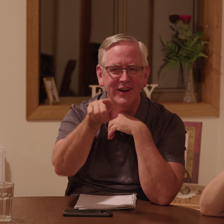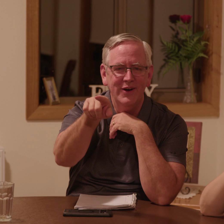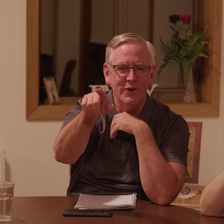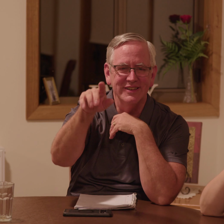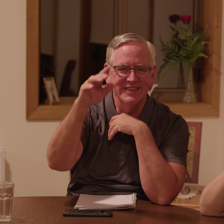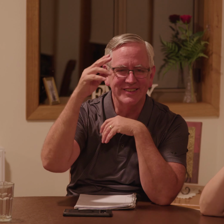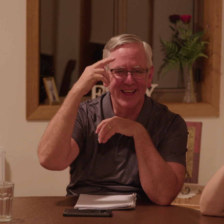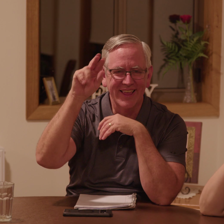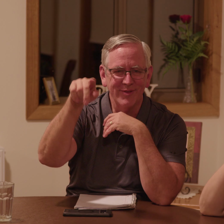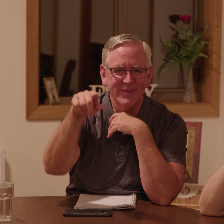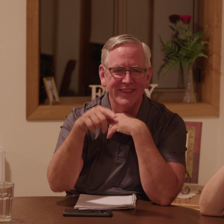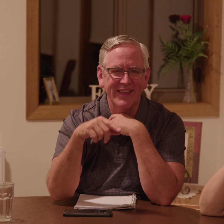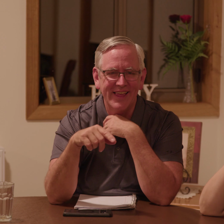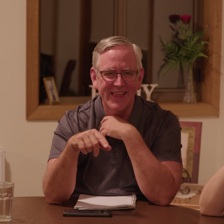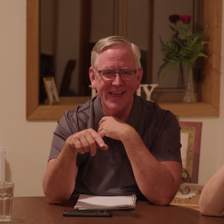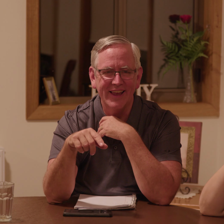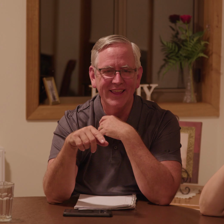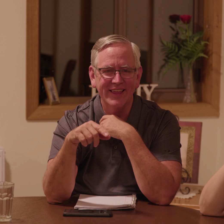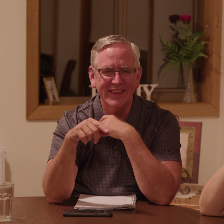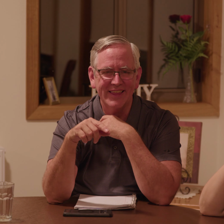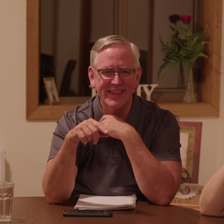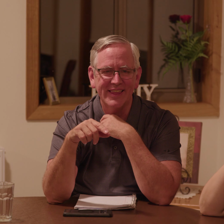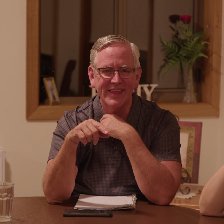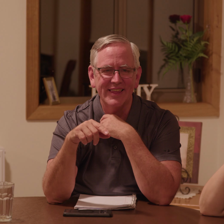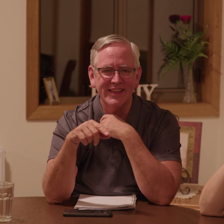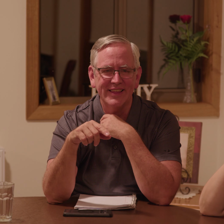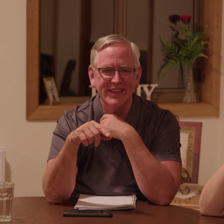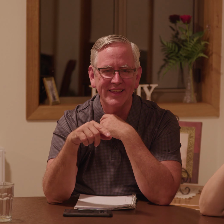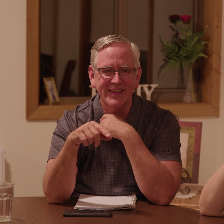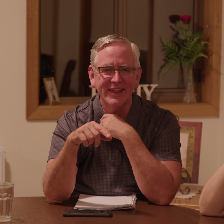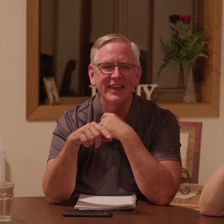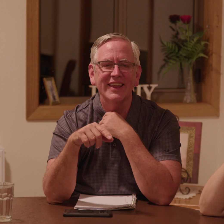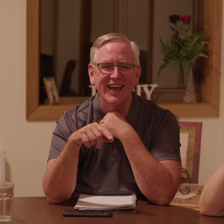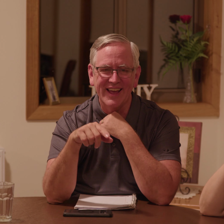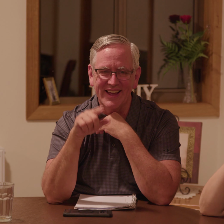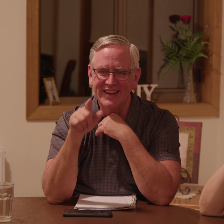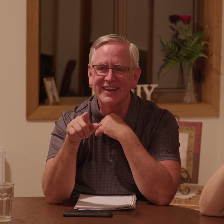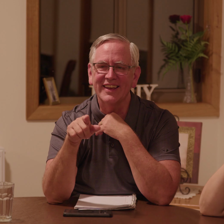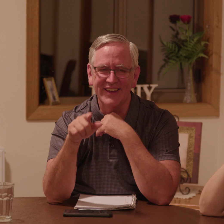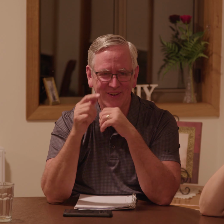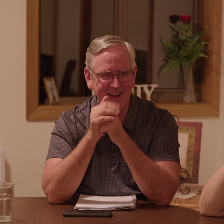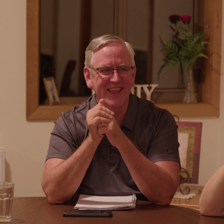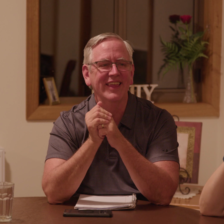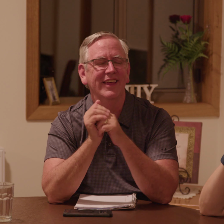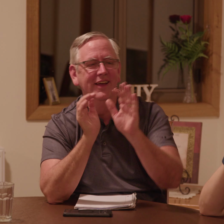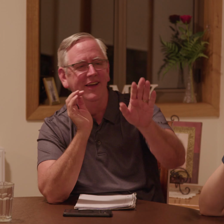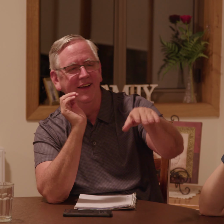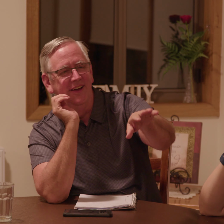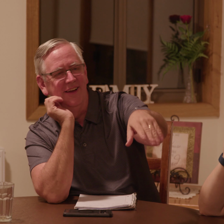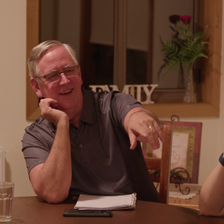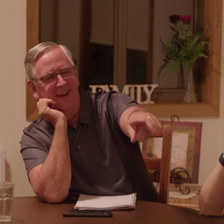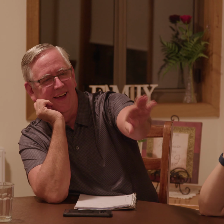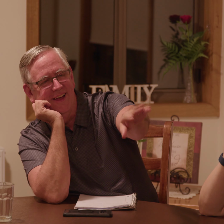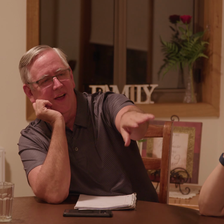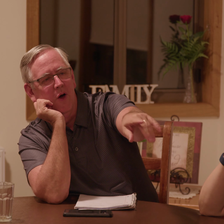What? Say my name. Okay. My name. Nick. Oh. N-I-C-K. Oh, sorry. What's that?